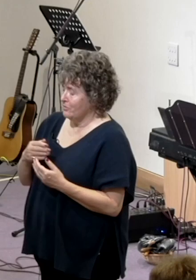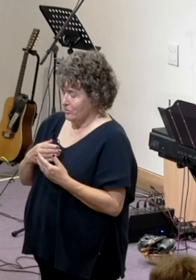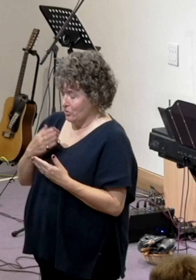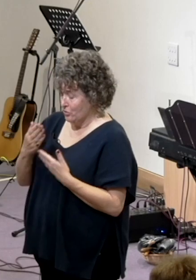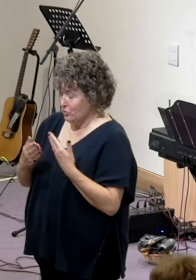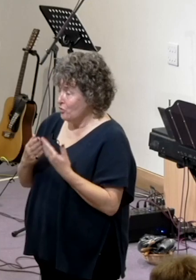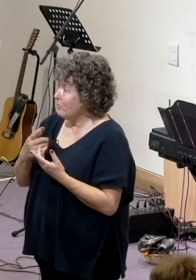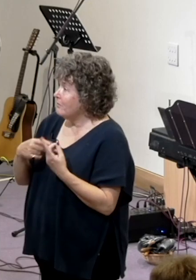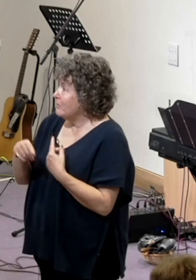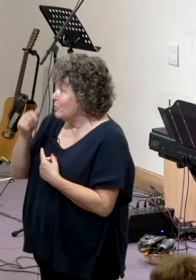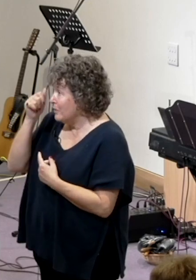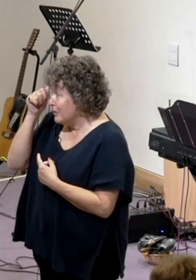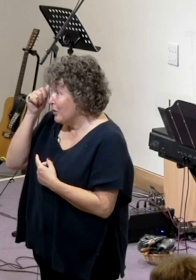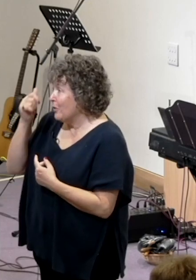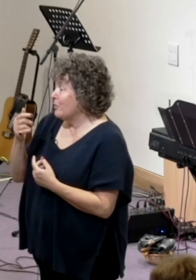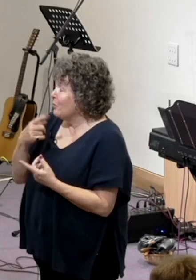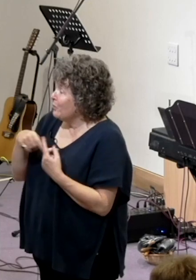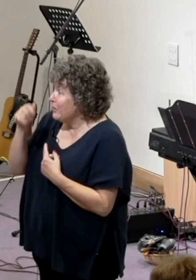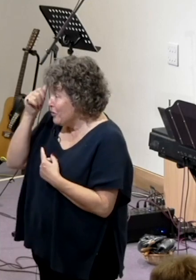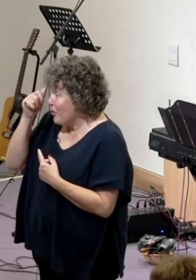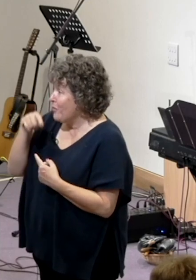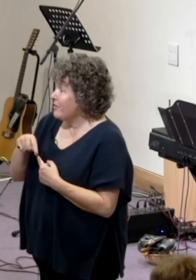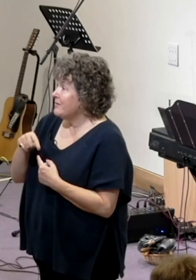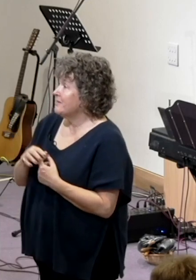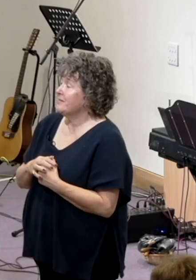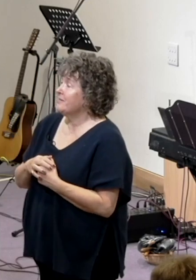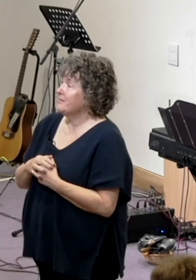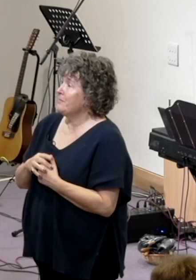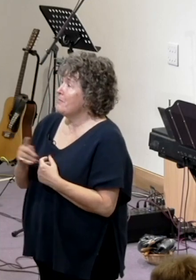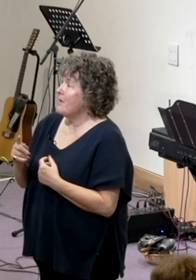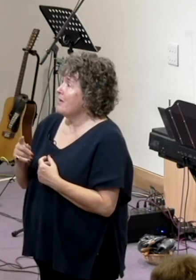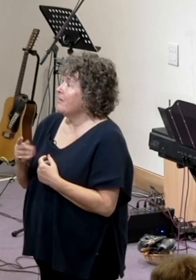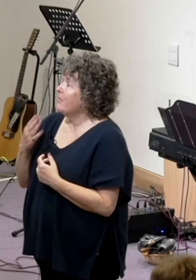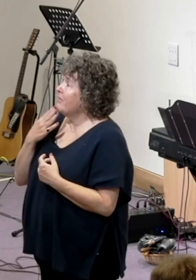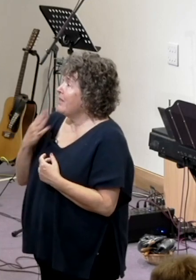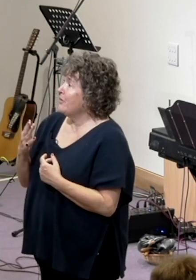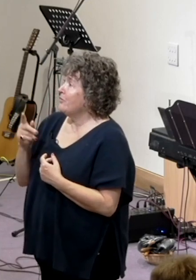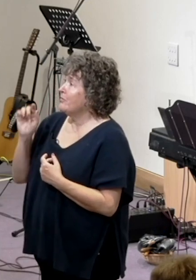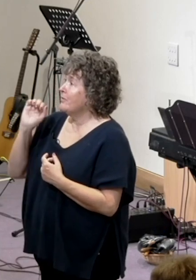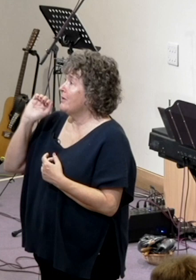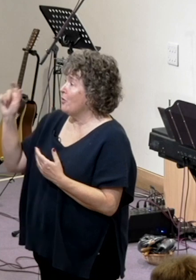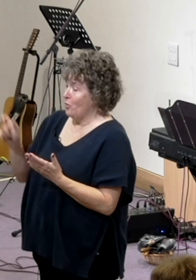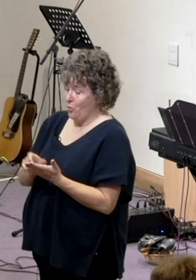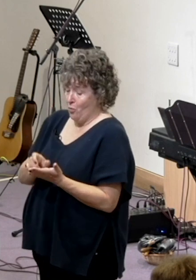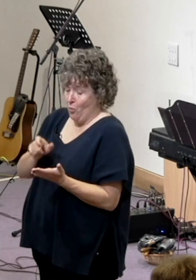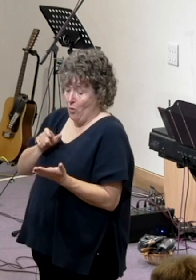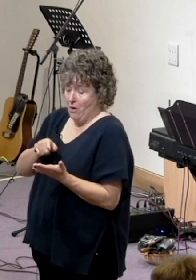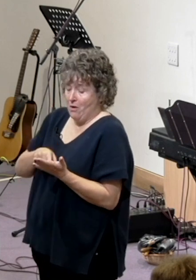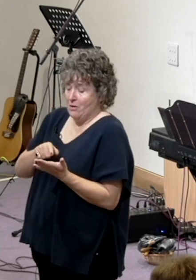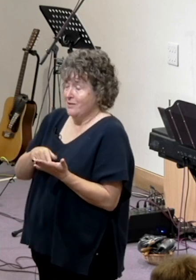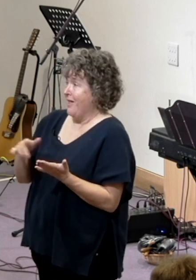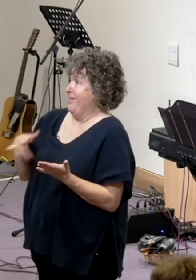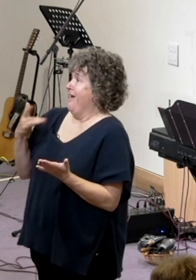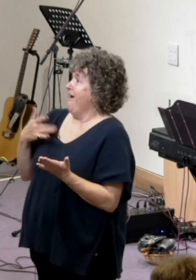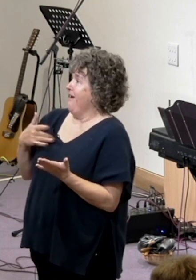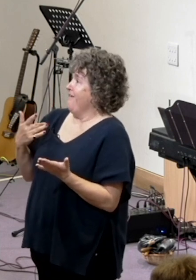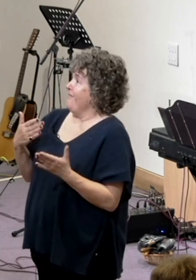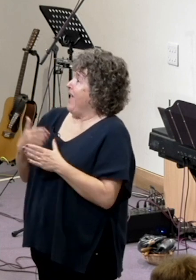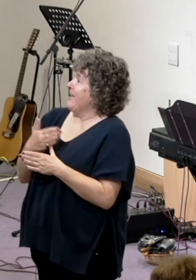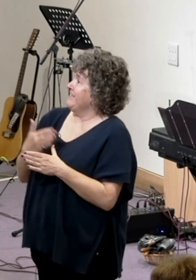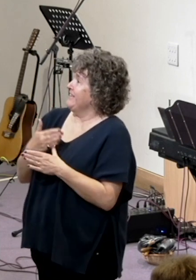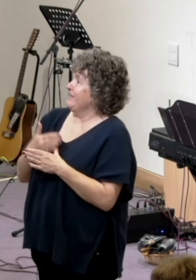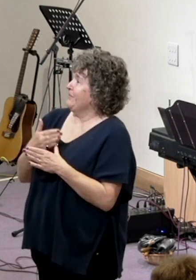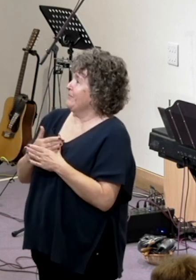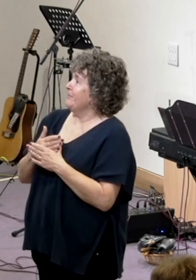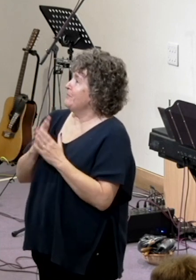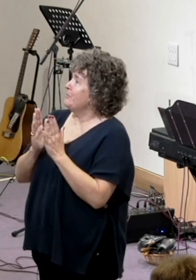familiar story to us. But, Lord, we thank you that your word is living and active. And